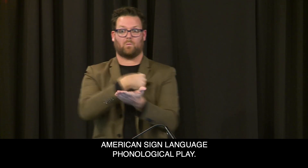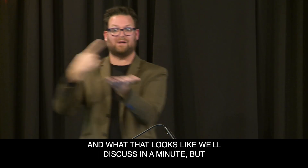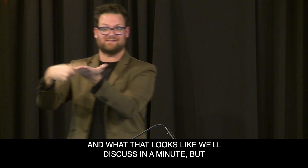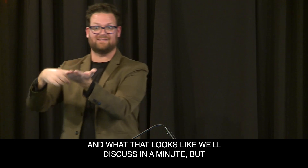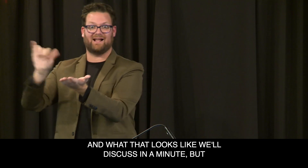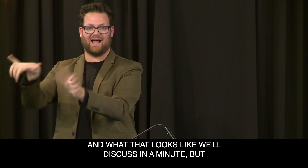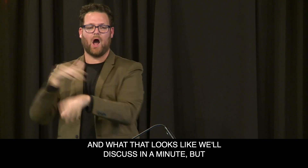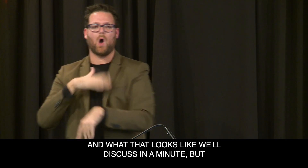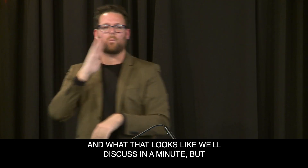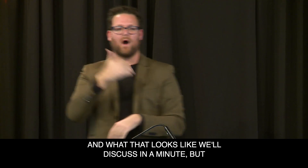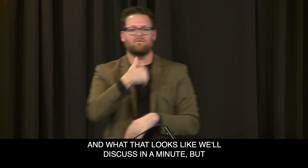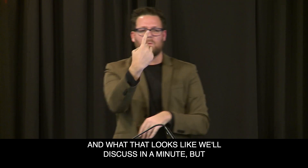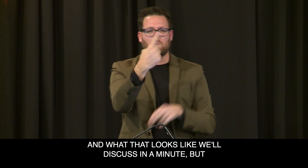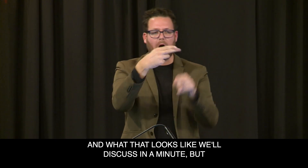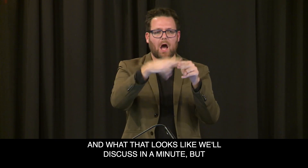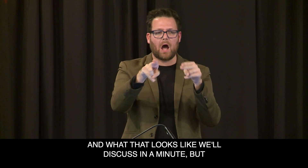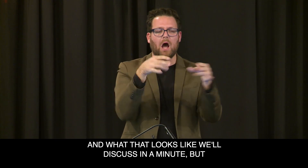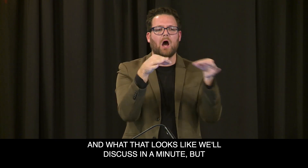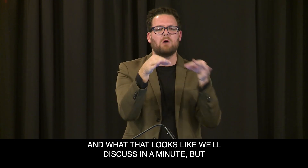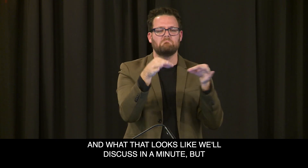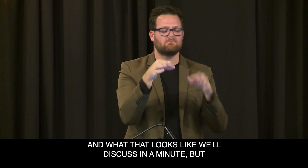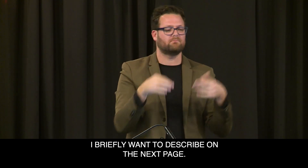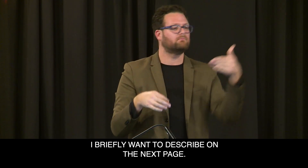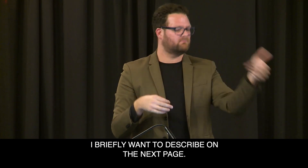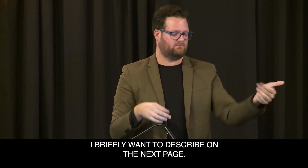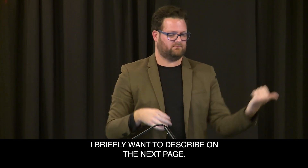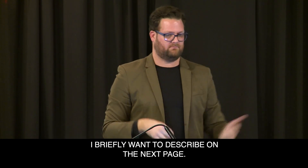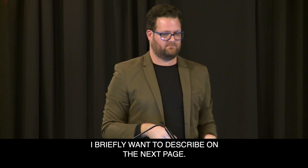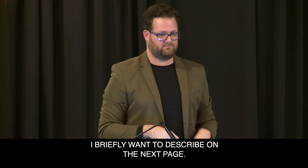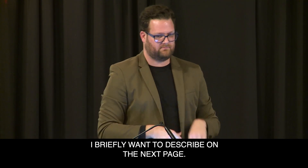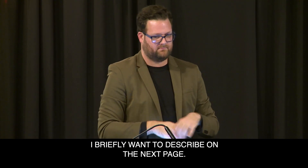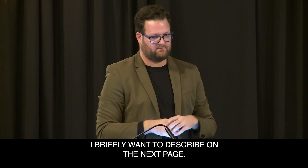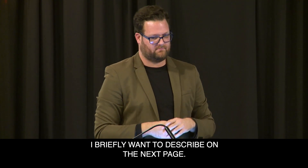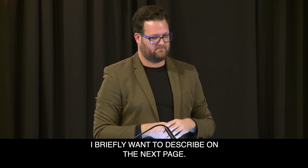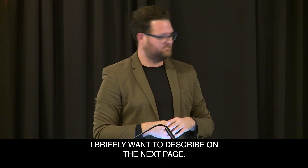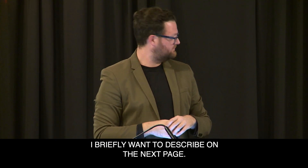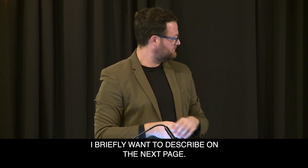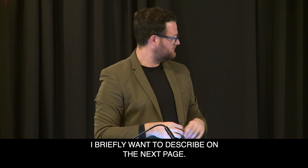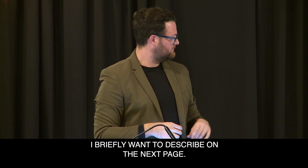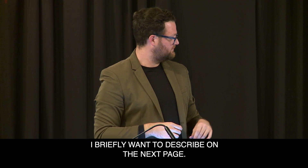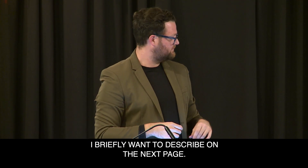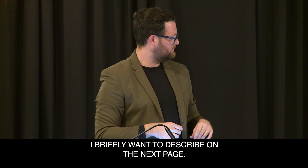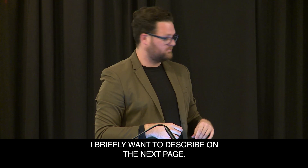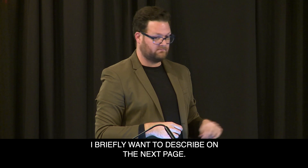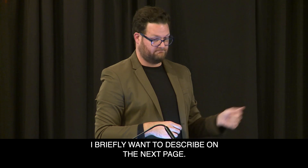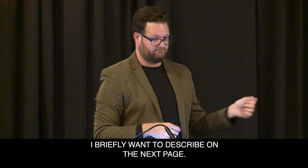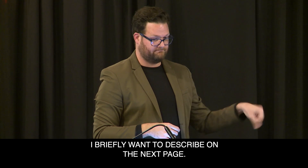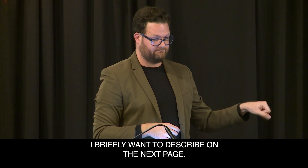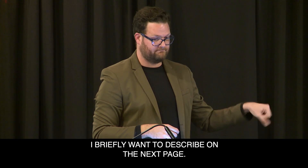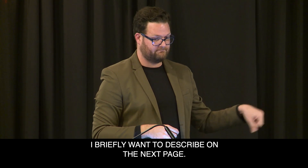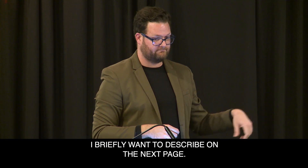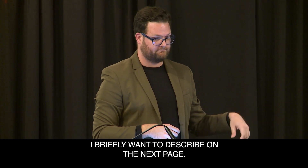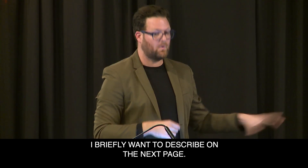what that looks like, we'll discuss in a minute, but I briefly want to describe on the next page.